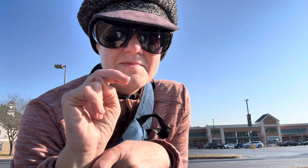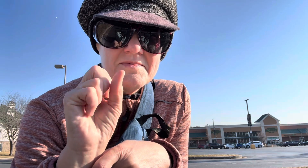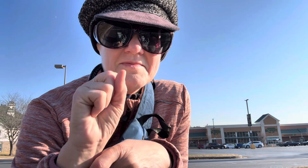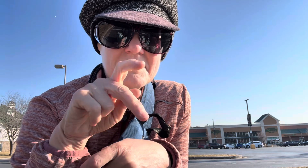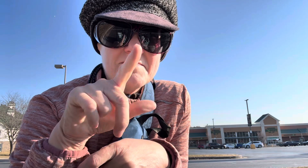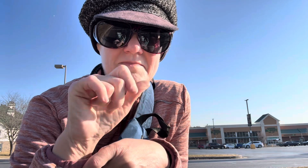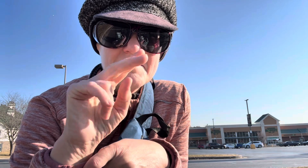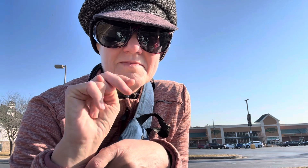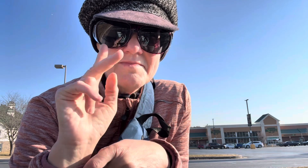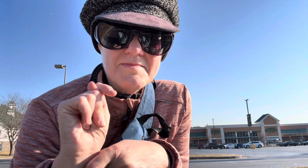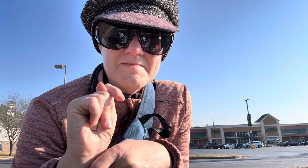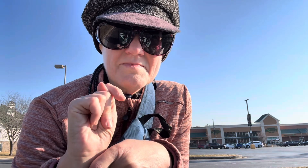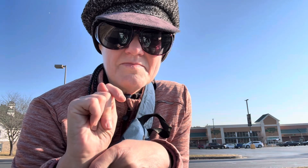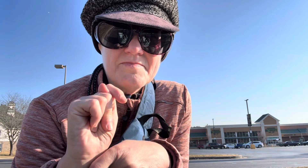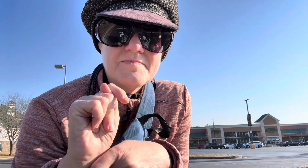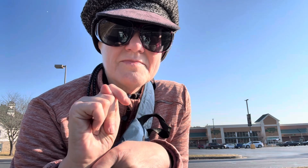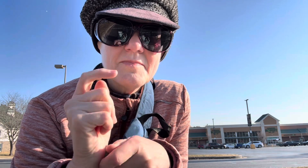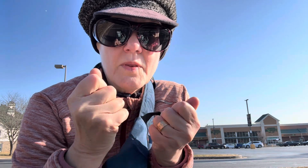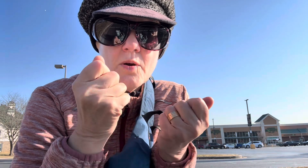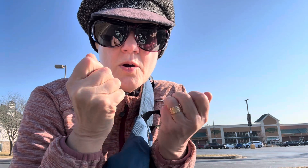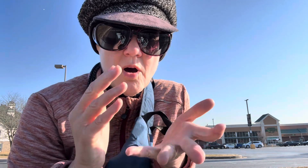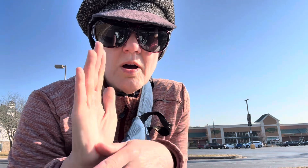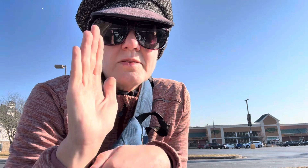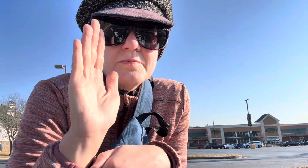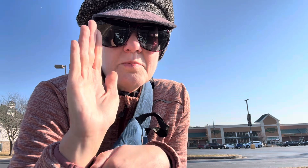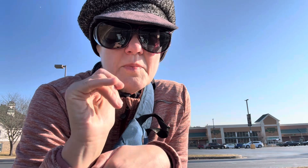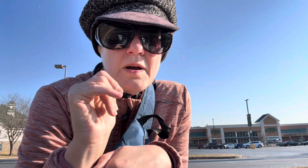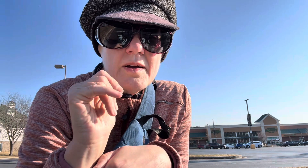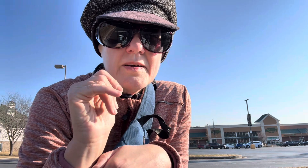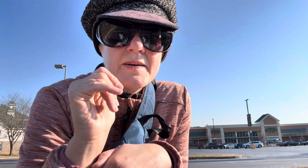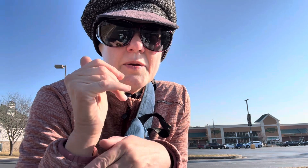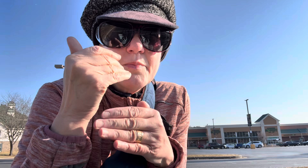The cancer was caused by a birth defect that we didn't know he had.